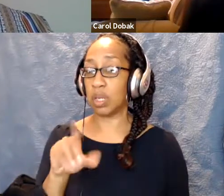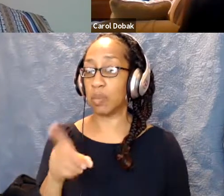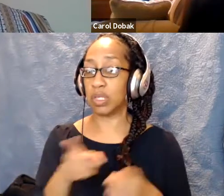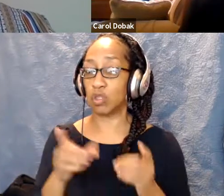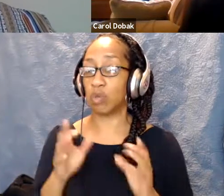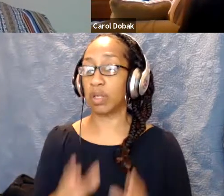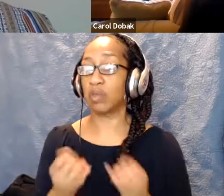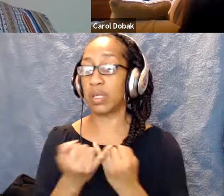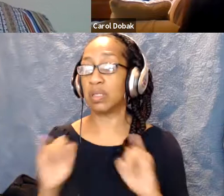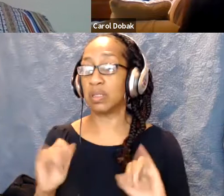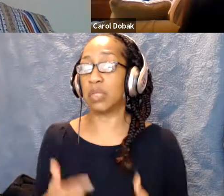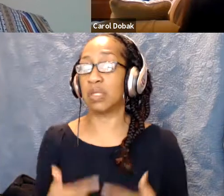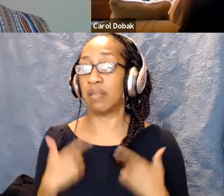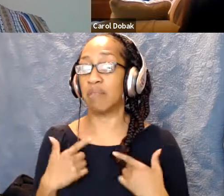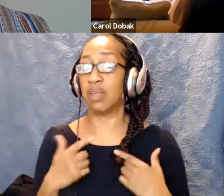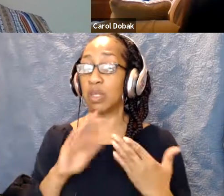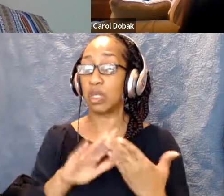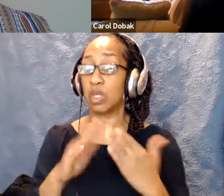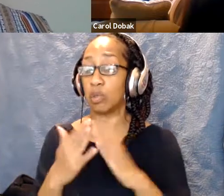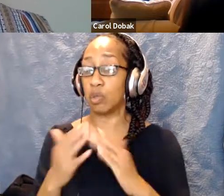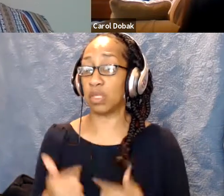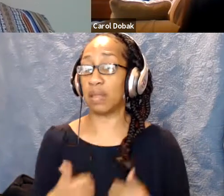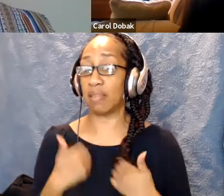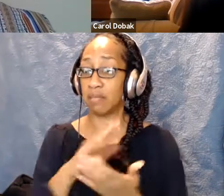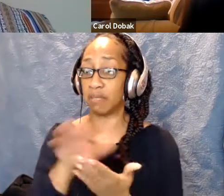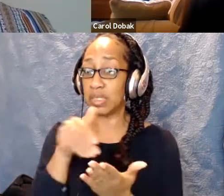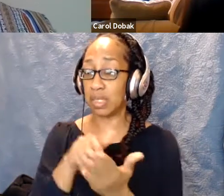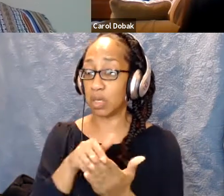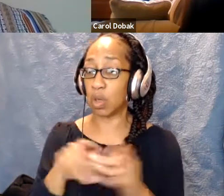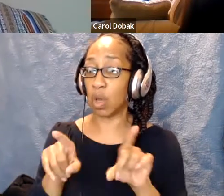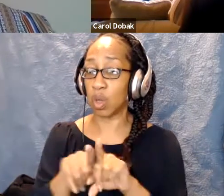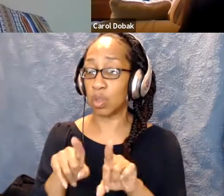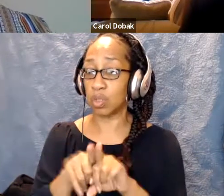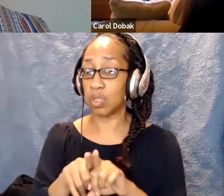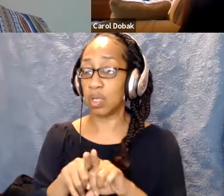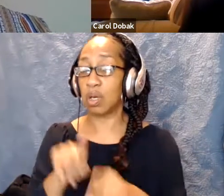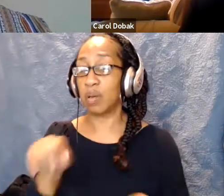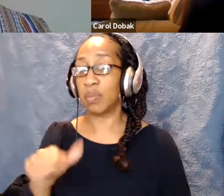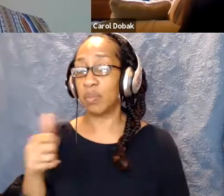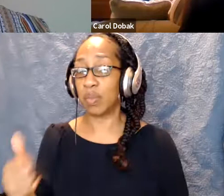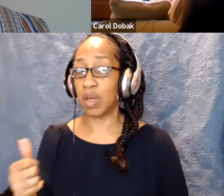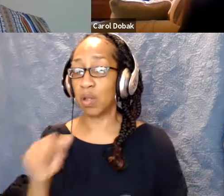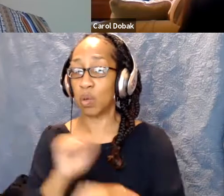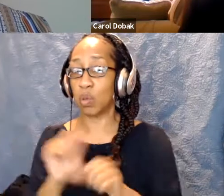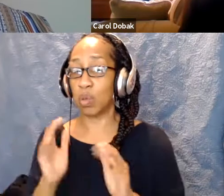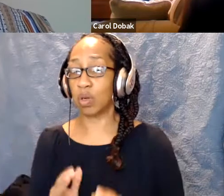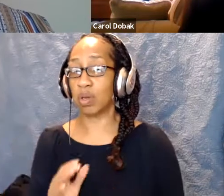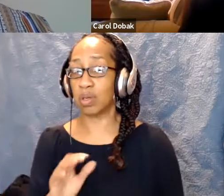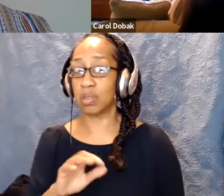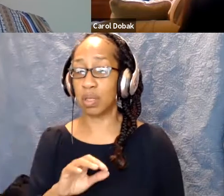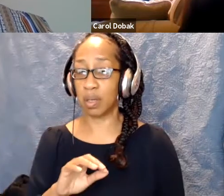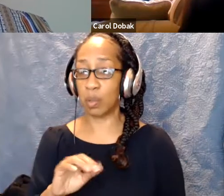the Administration for Community Living. And I'm joined today by my federal colleagues, Carol Doback and David